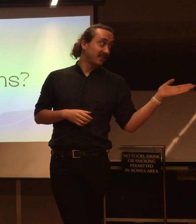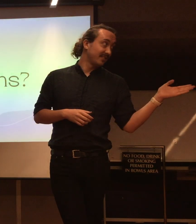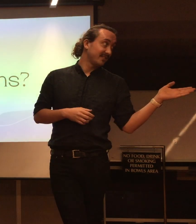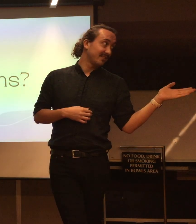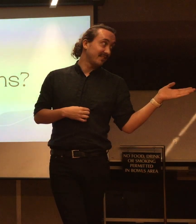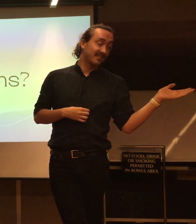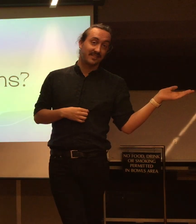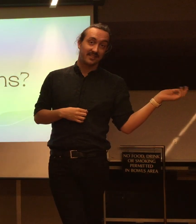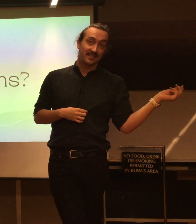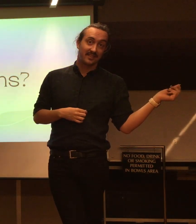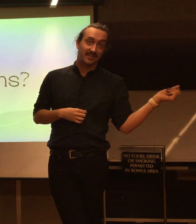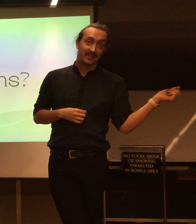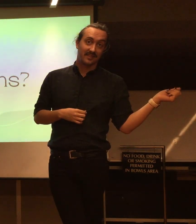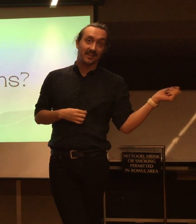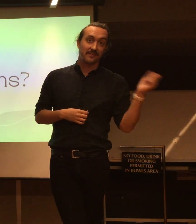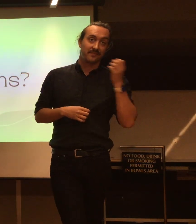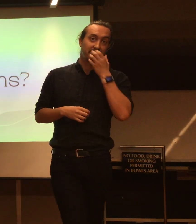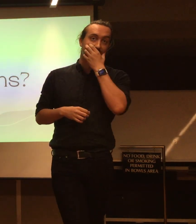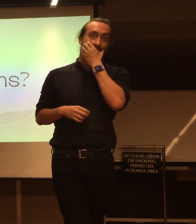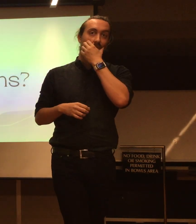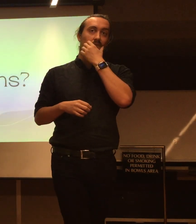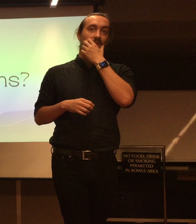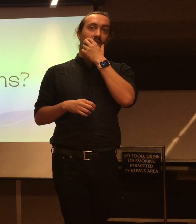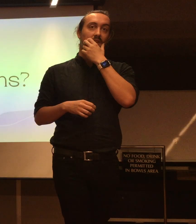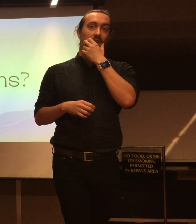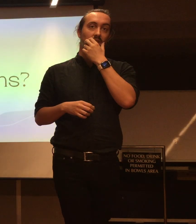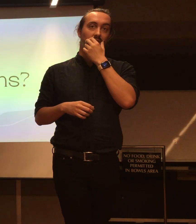what was it, sorry? You might have to sign this.